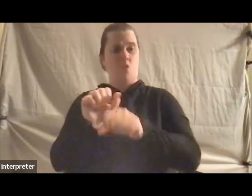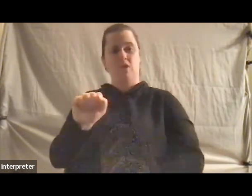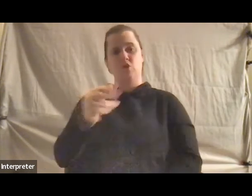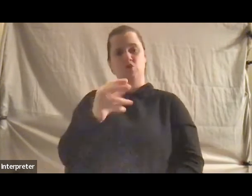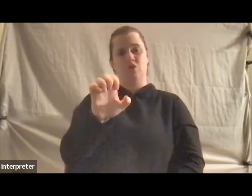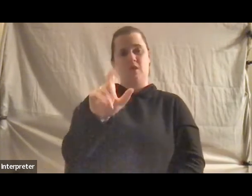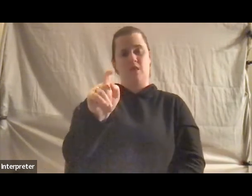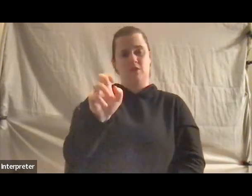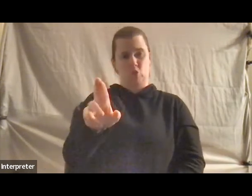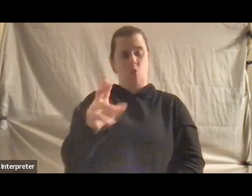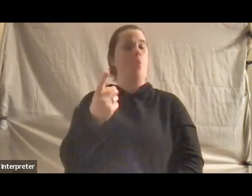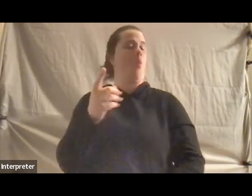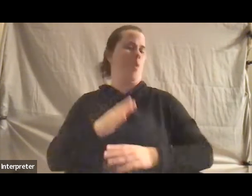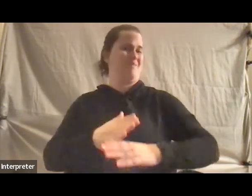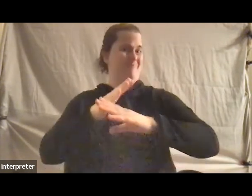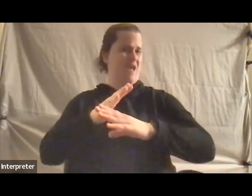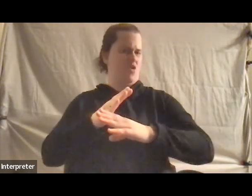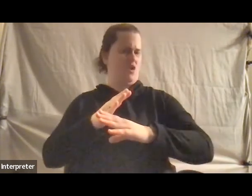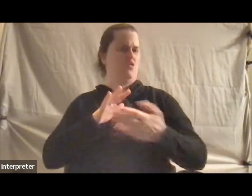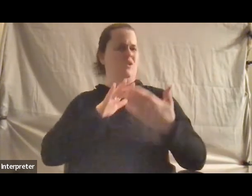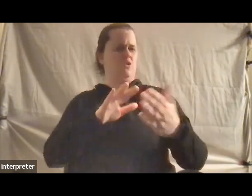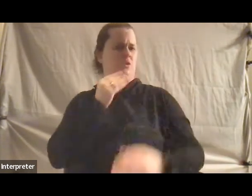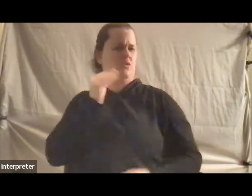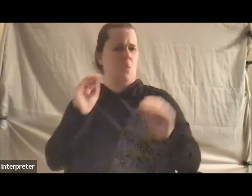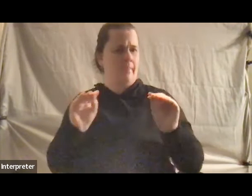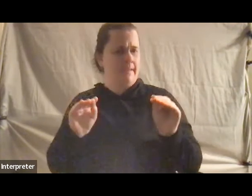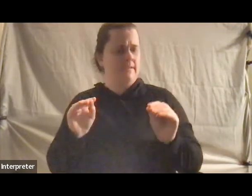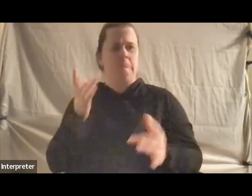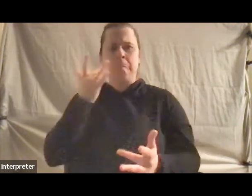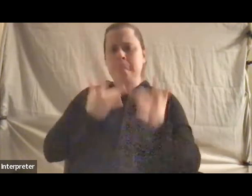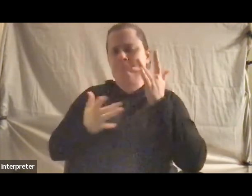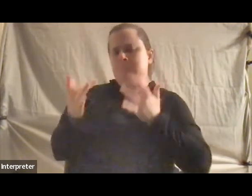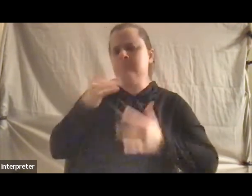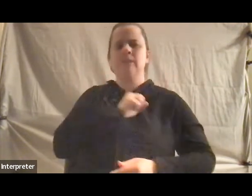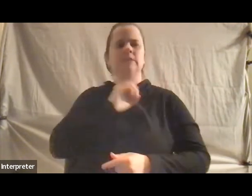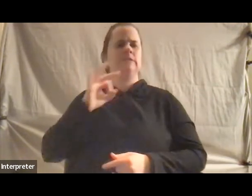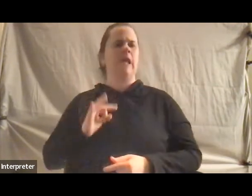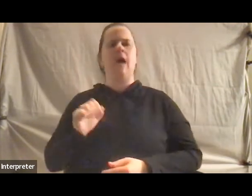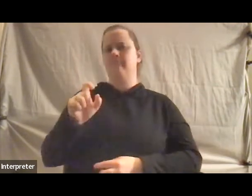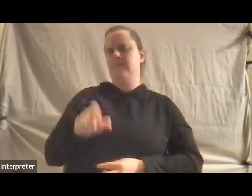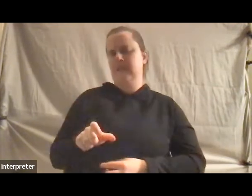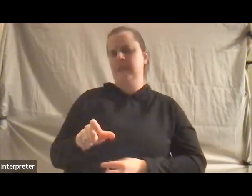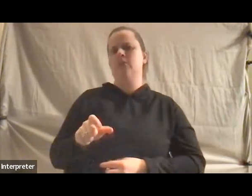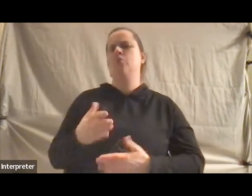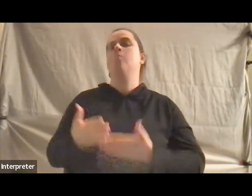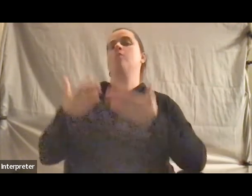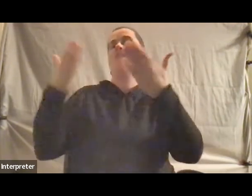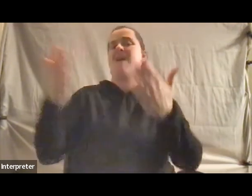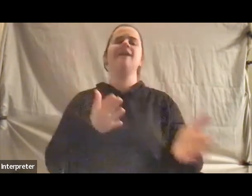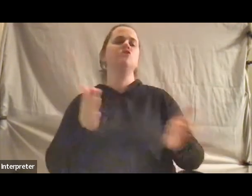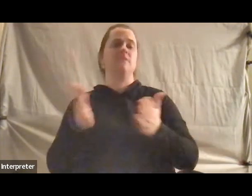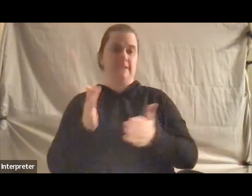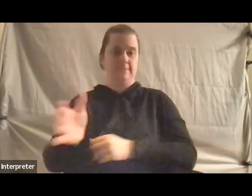one of our barriers to addressing homelessness is a shortage in critical staff needed to help us with providing